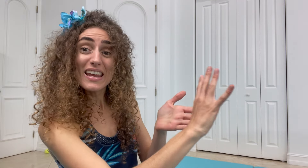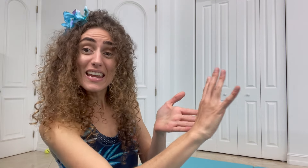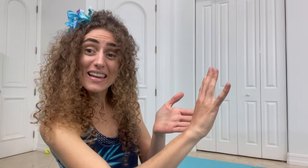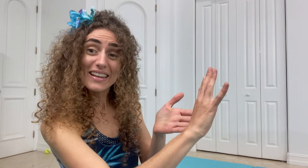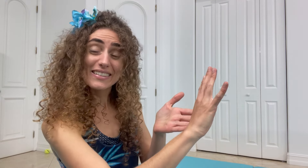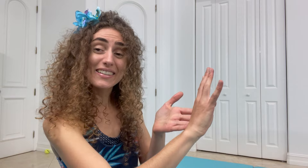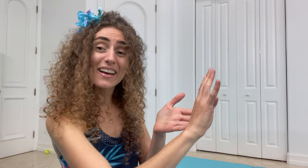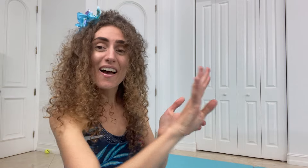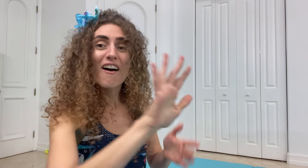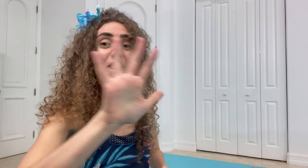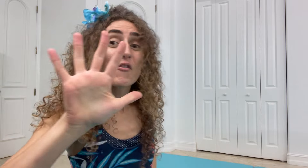4 weeks.